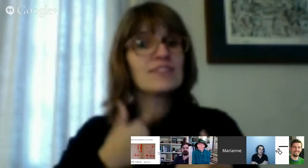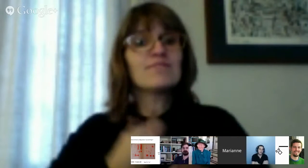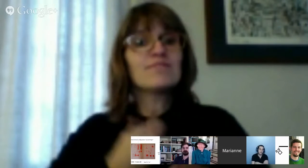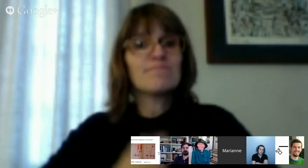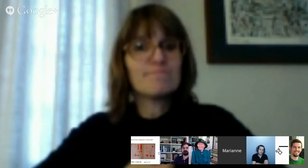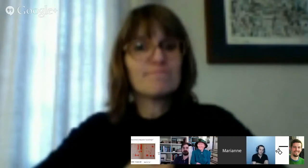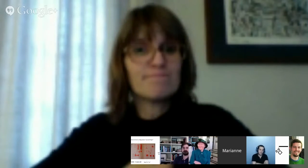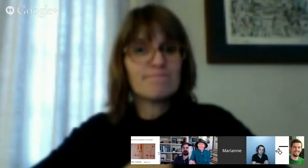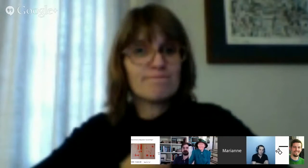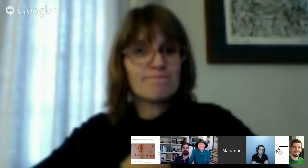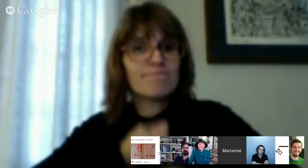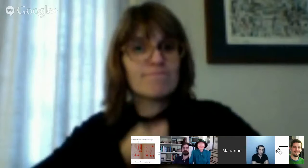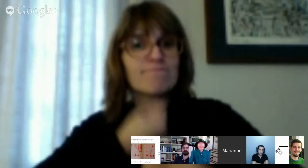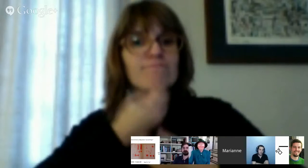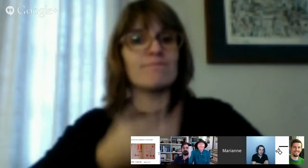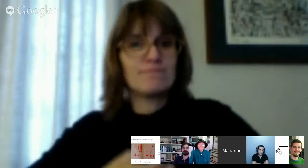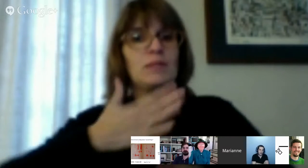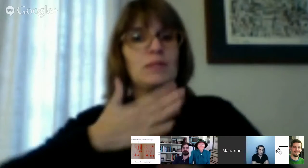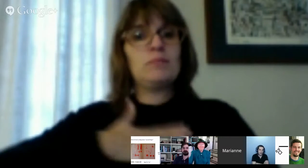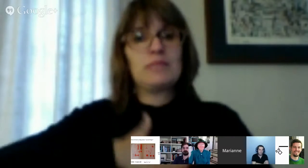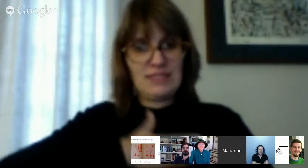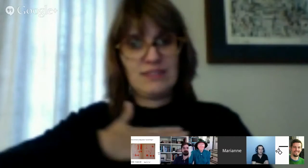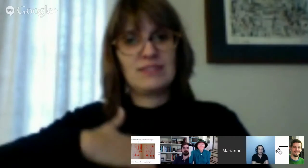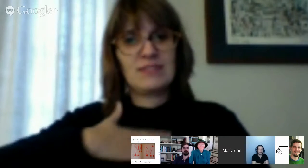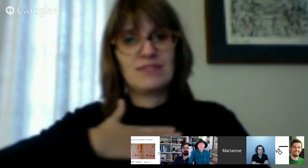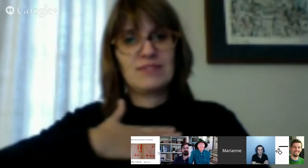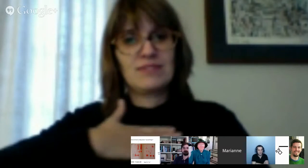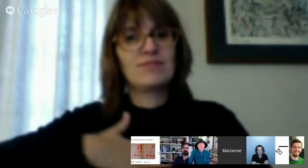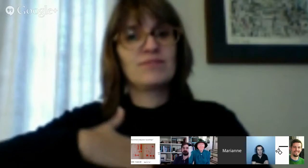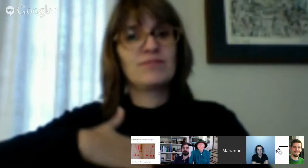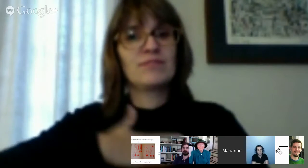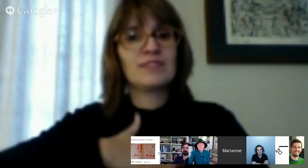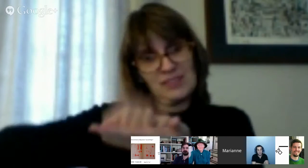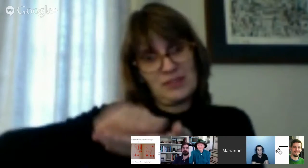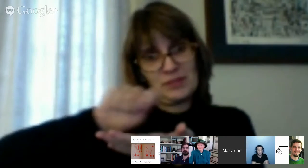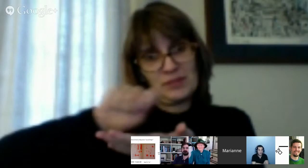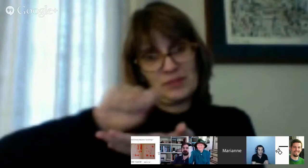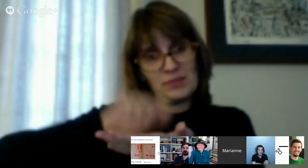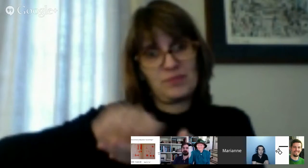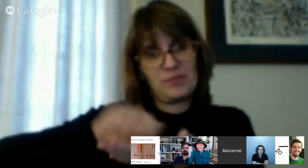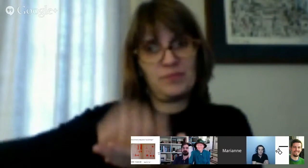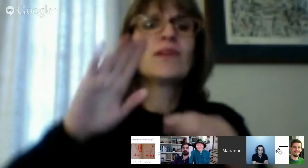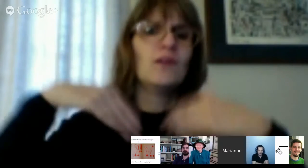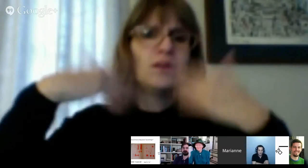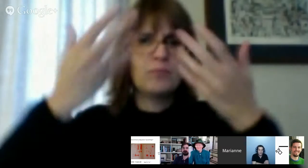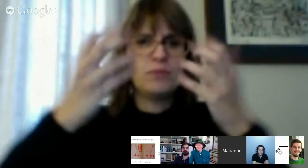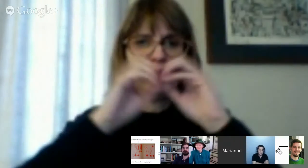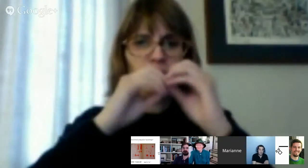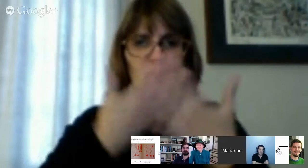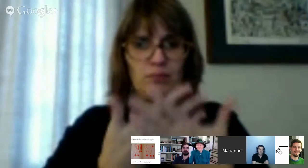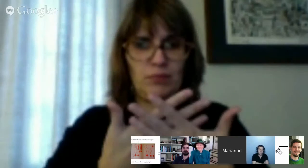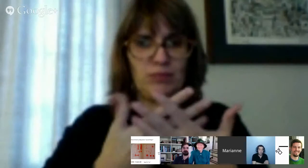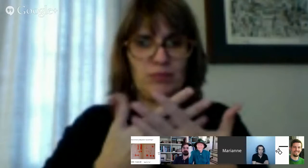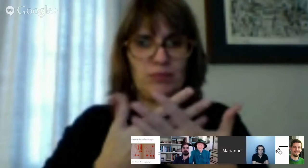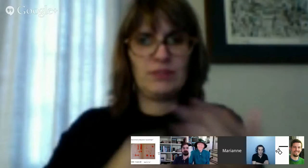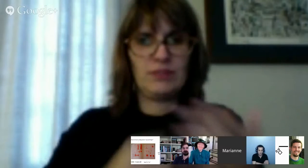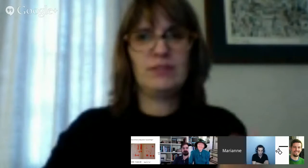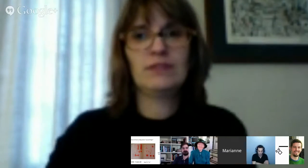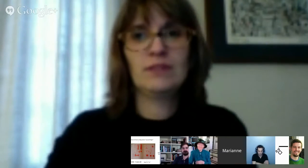isso? E nós percebemos que a vontade deles em se expressar e o prazer em escrever na sua